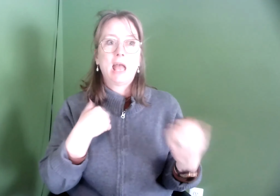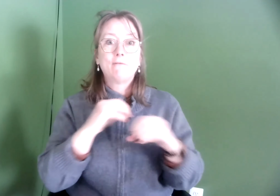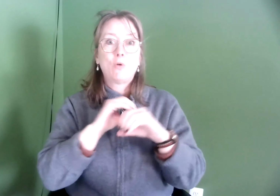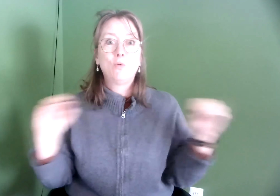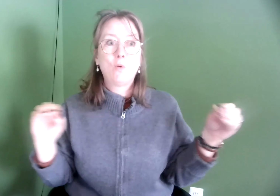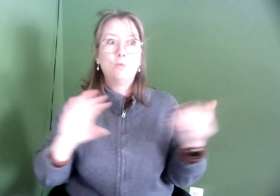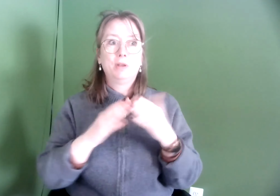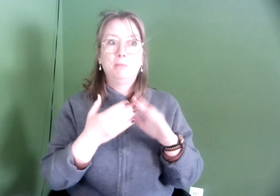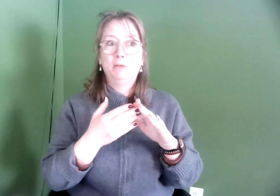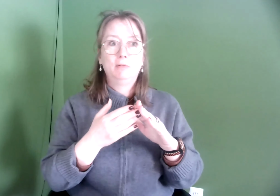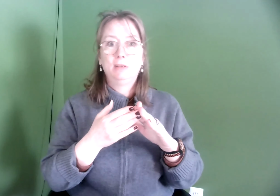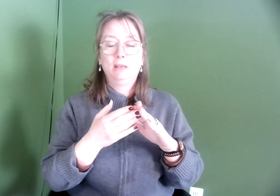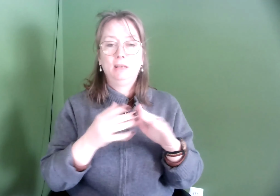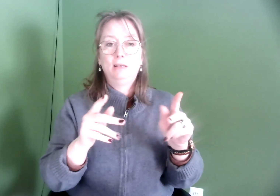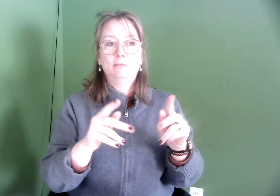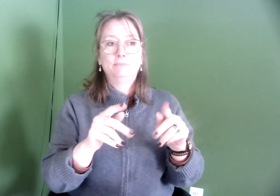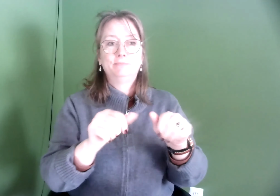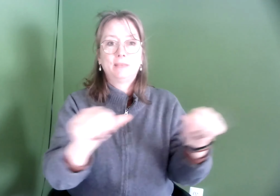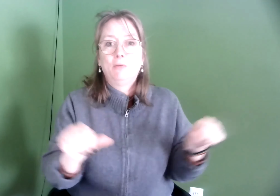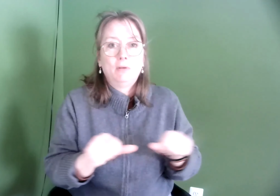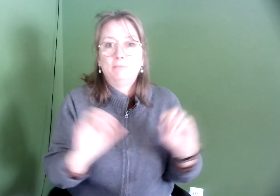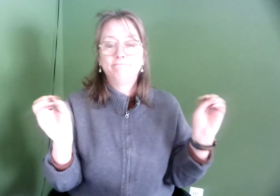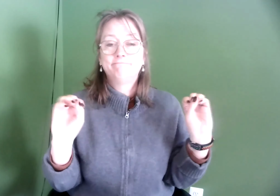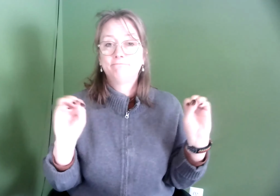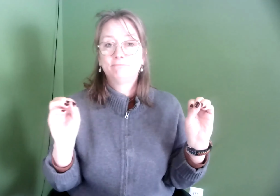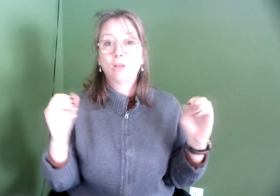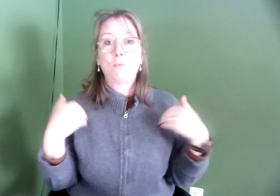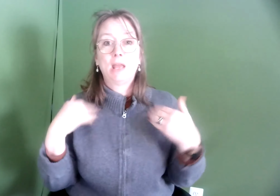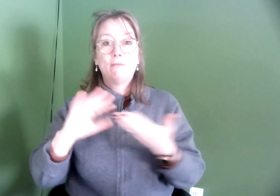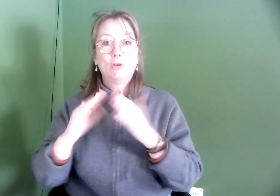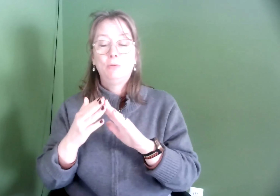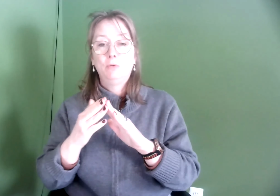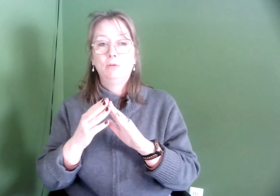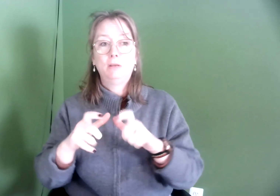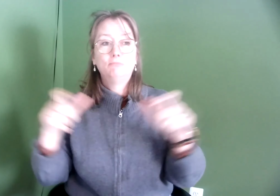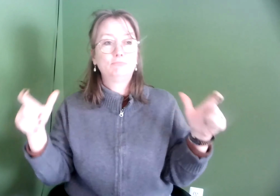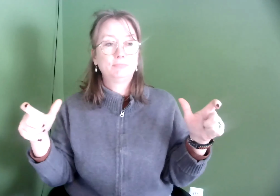either. So, and we have a community that's, 40 miles long.